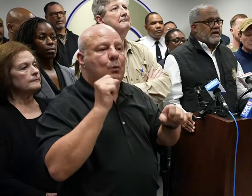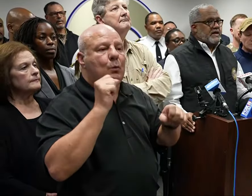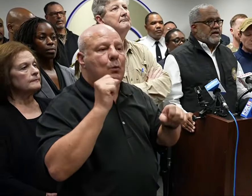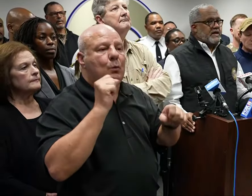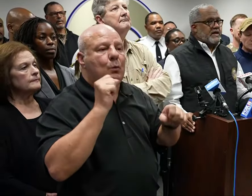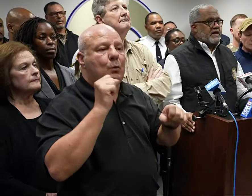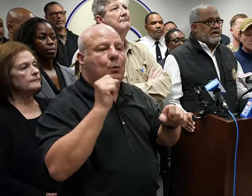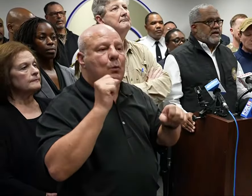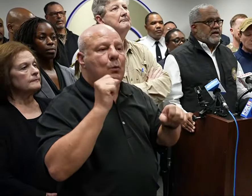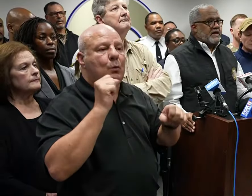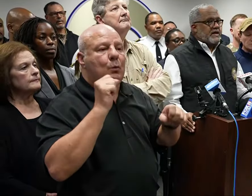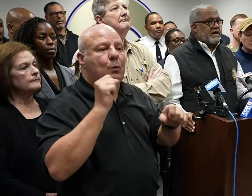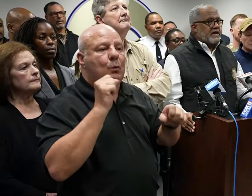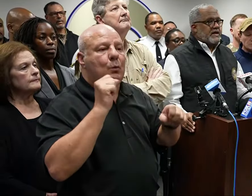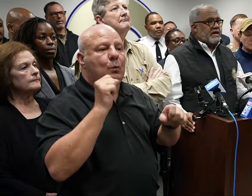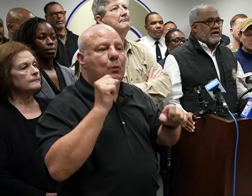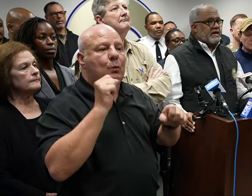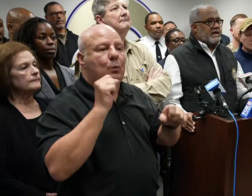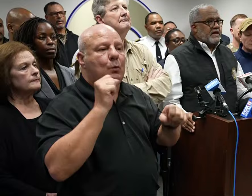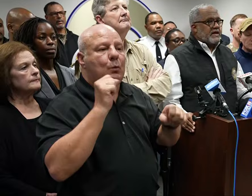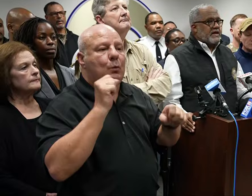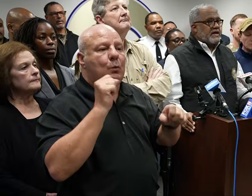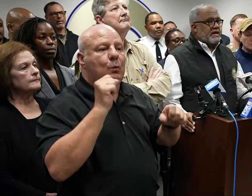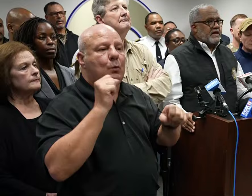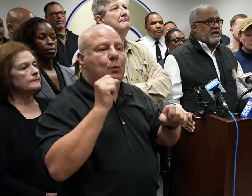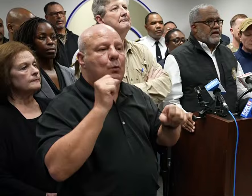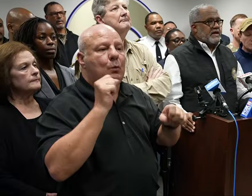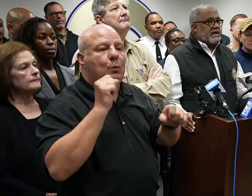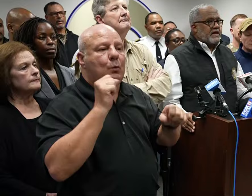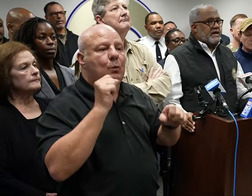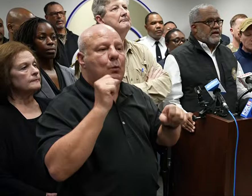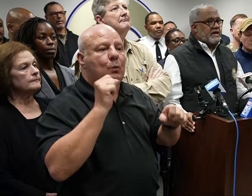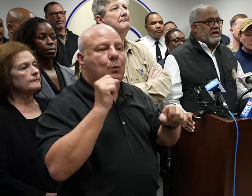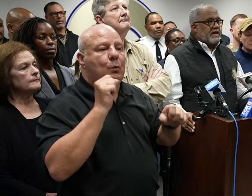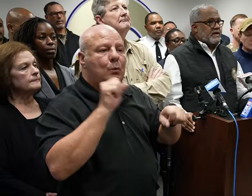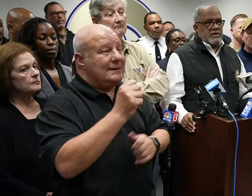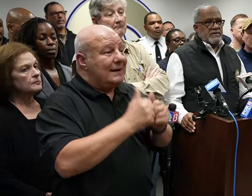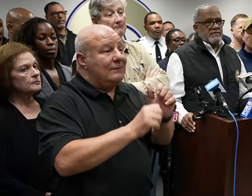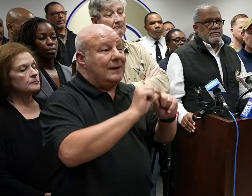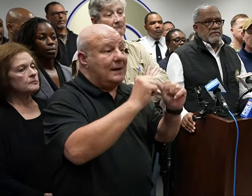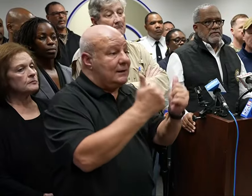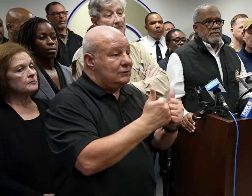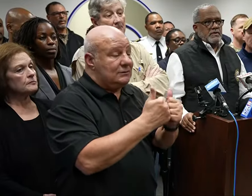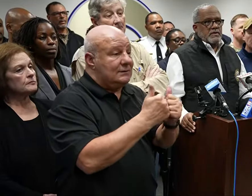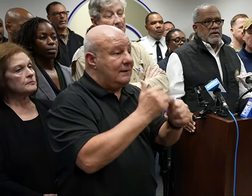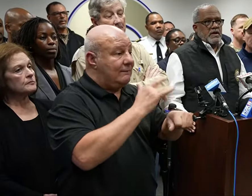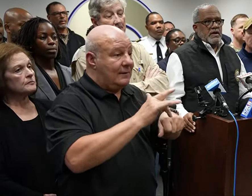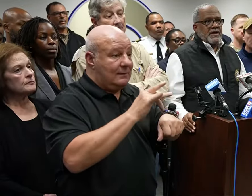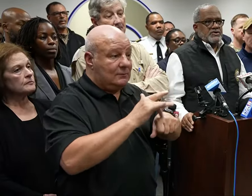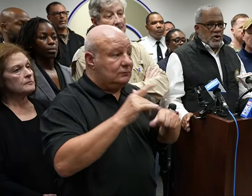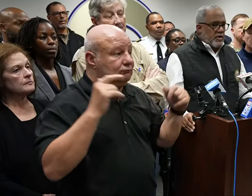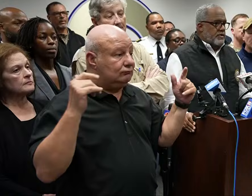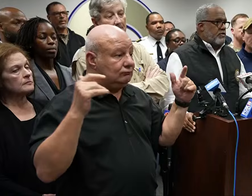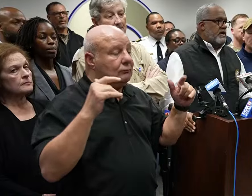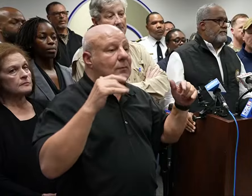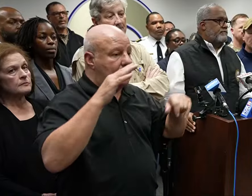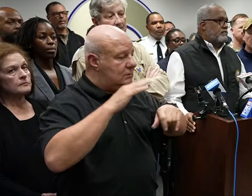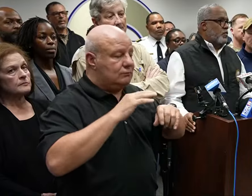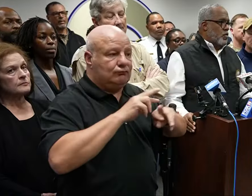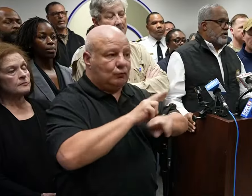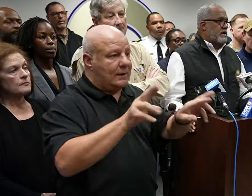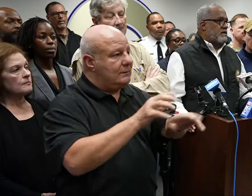clear that the full faith and credit of the United States and every agency therein is on the